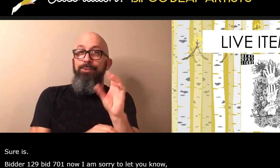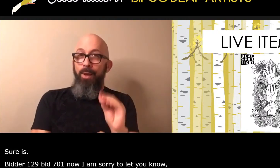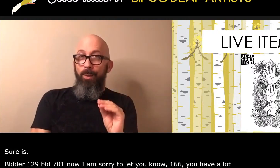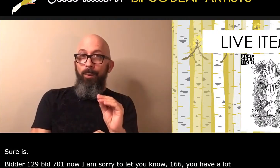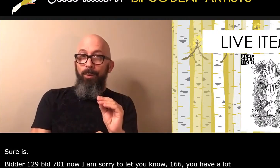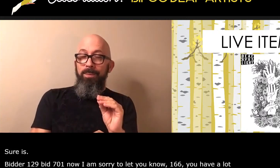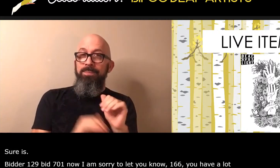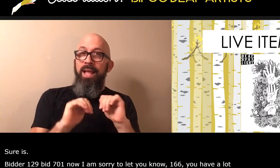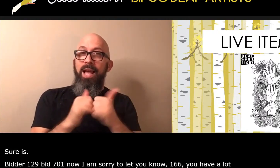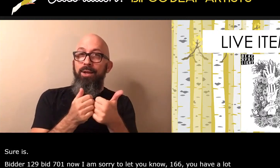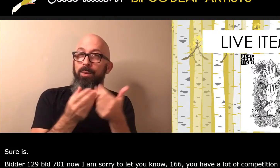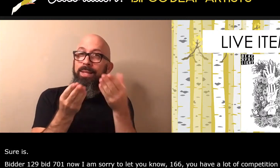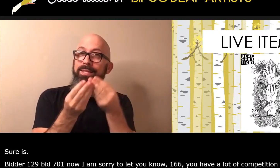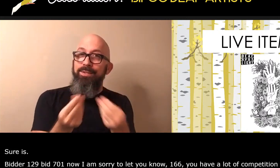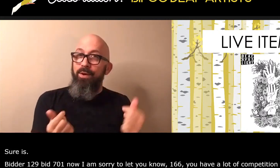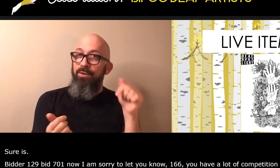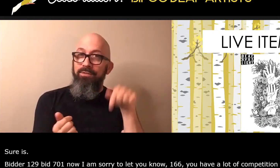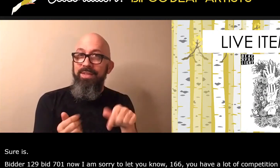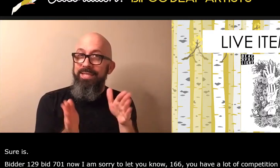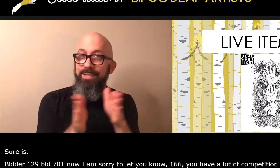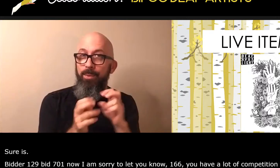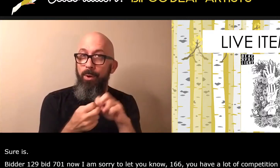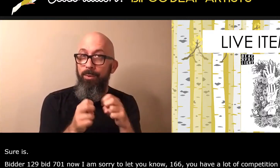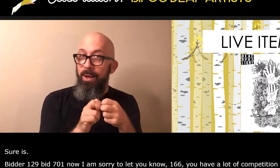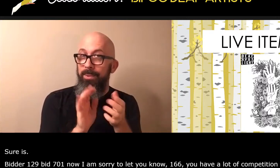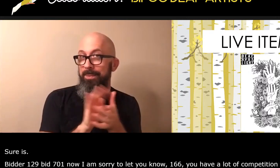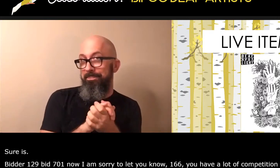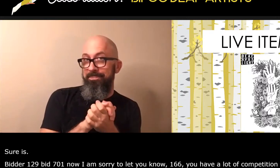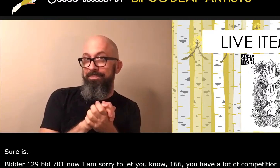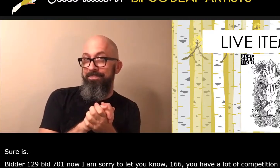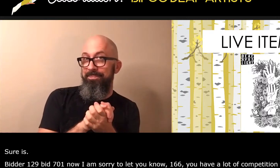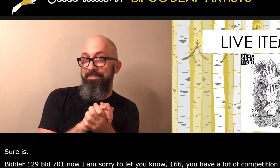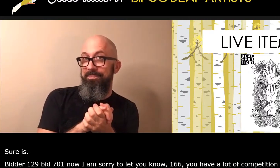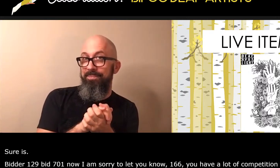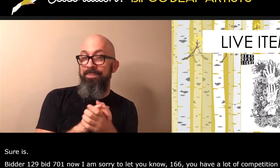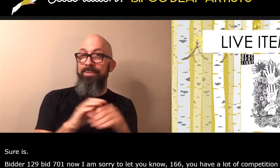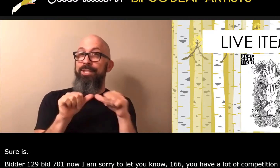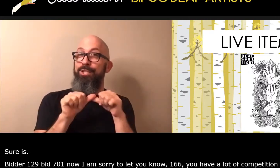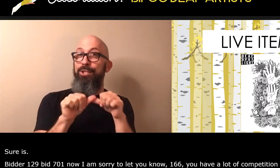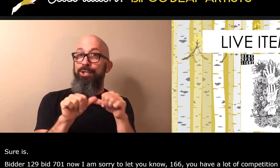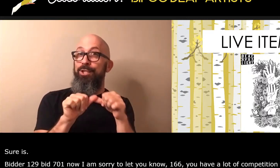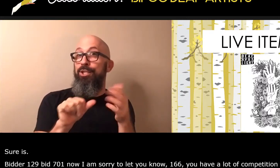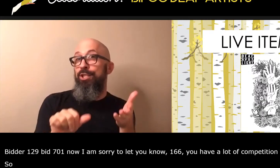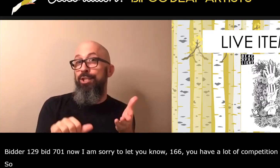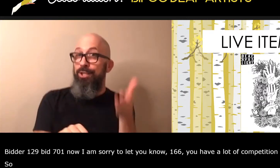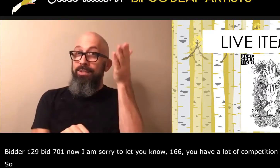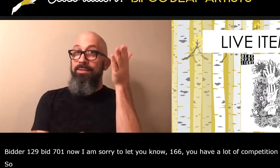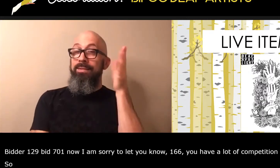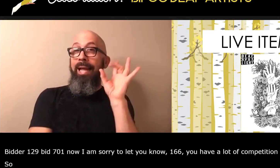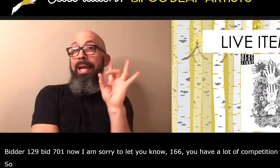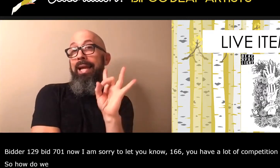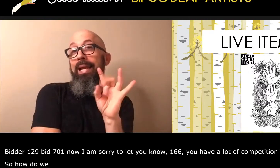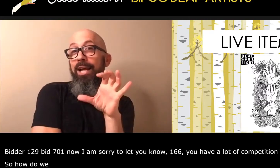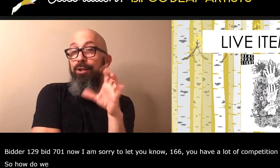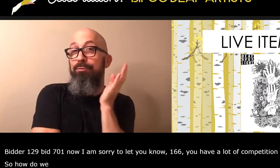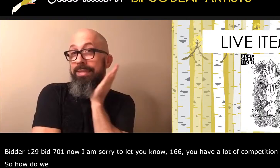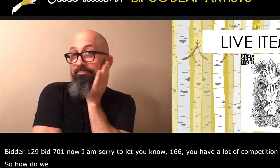here. So, how do we resolve this problem?